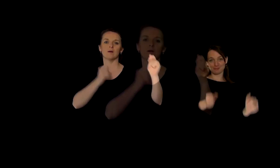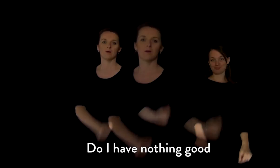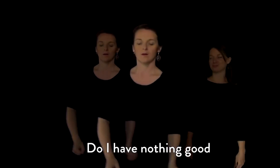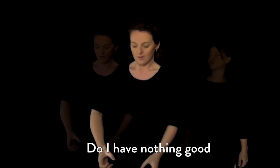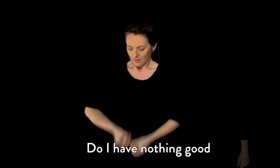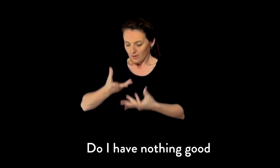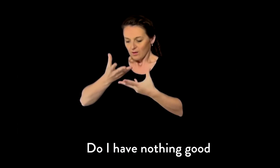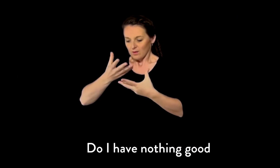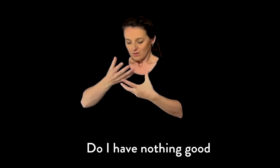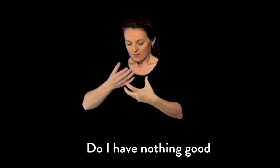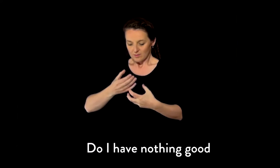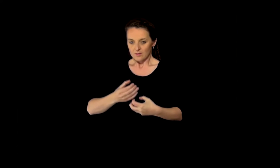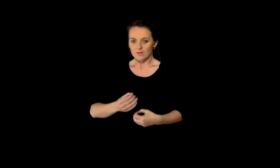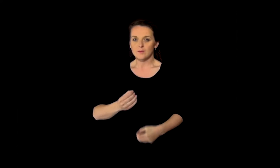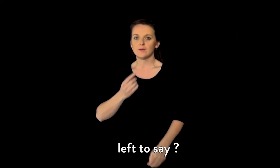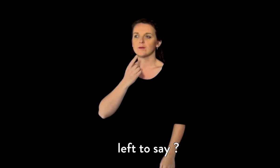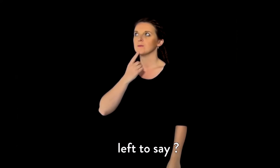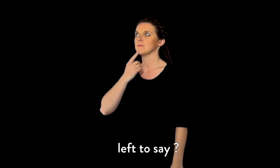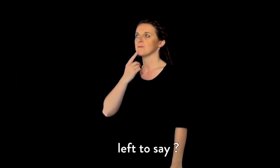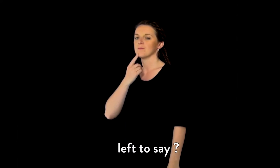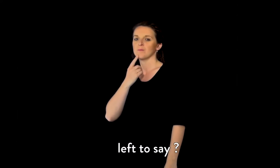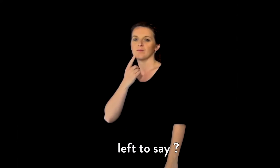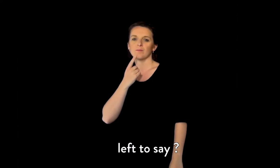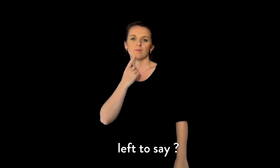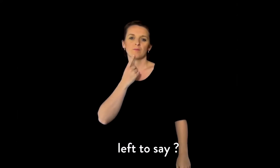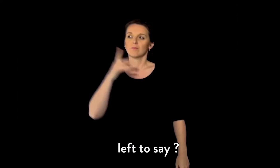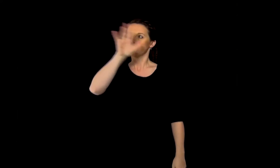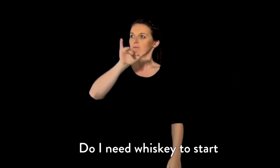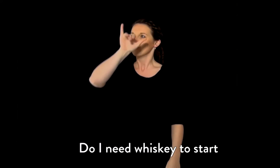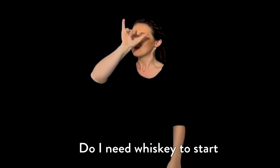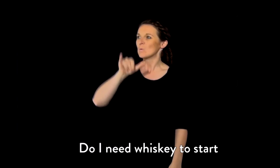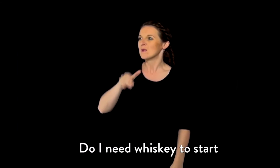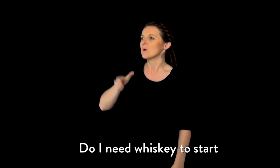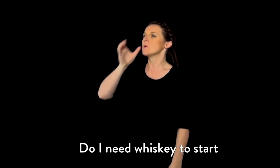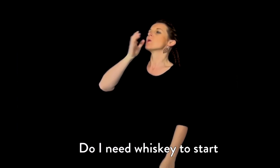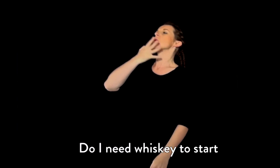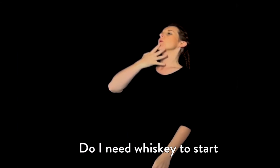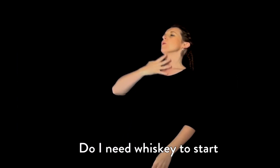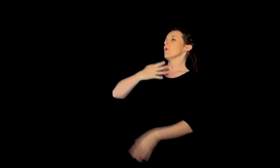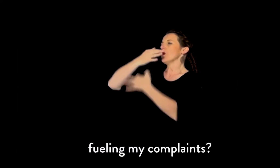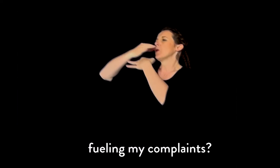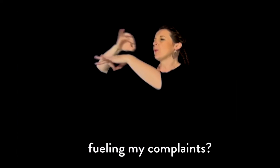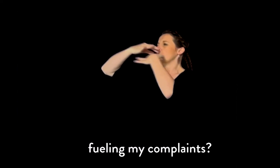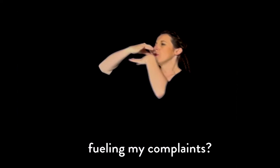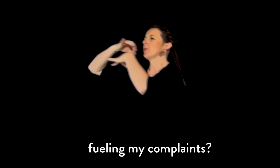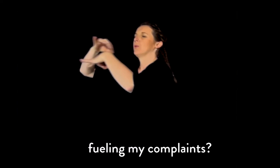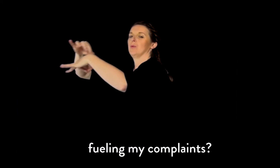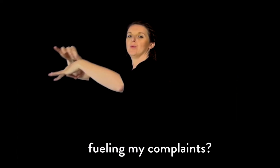Do I have nothing good left to say? Do I need whiskey to start fueling my